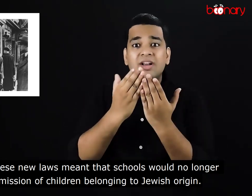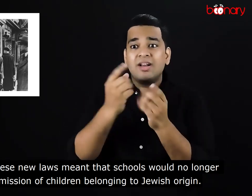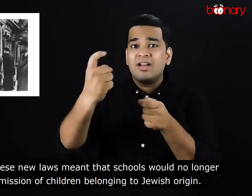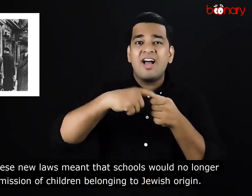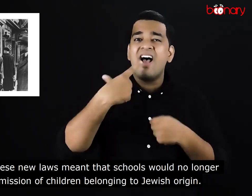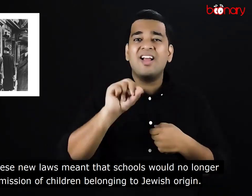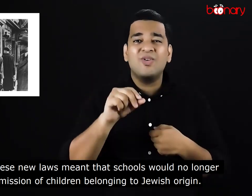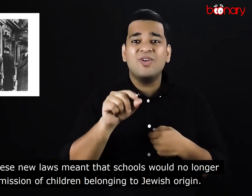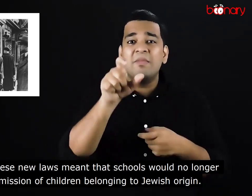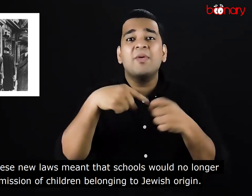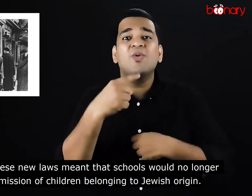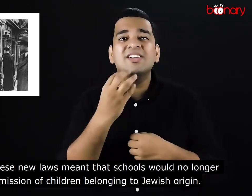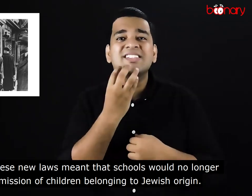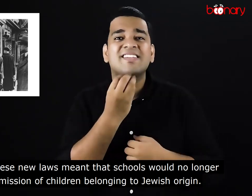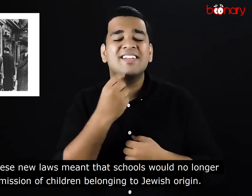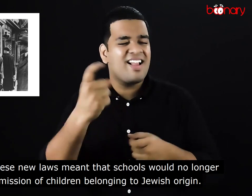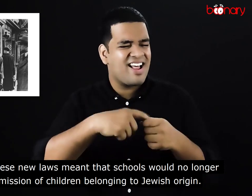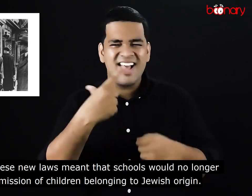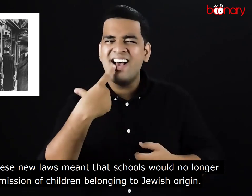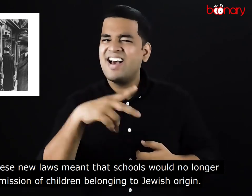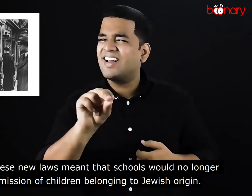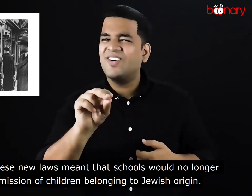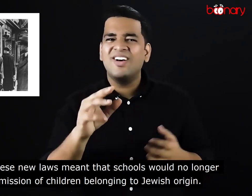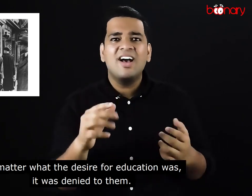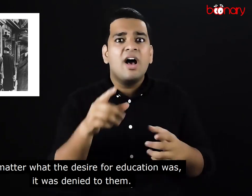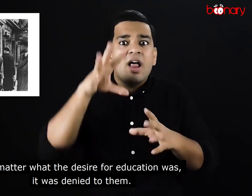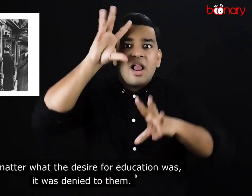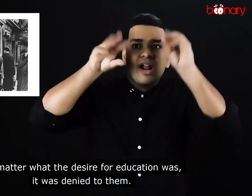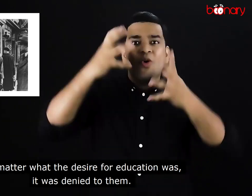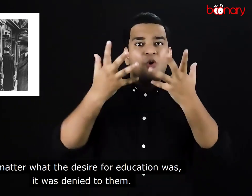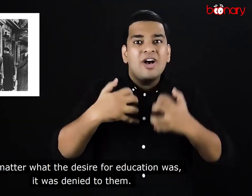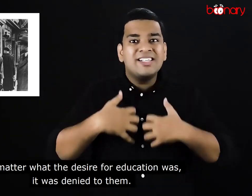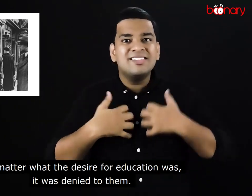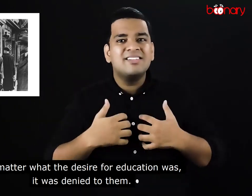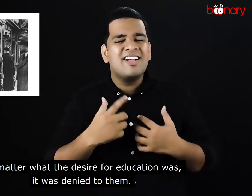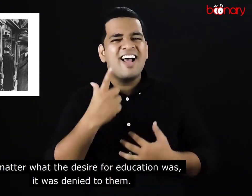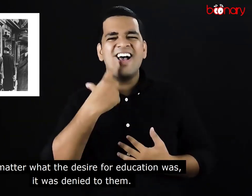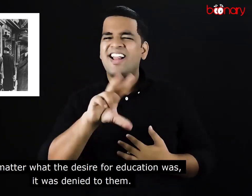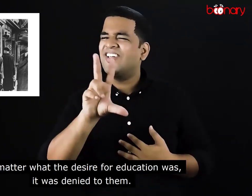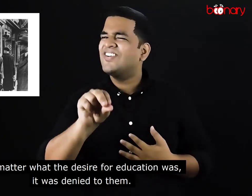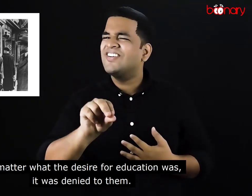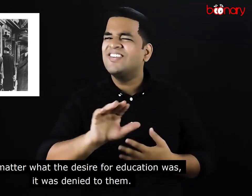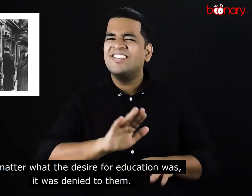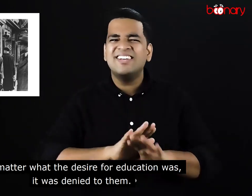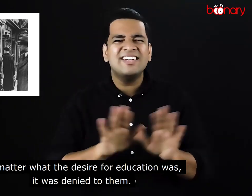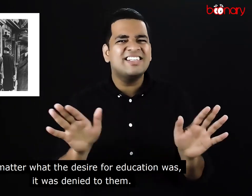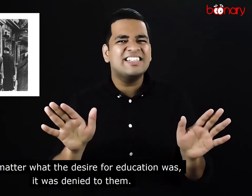children belonging to Jewish origin. No matter what the desire for education was, it was denied to